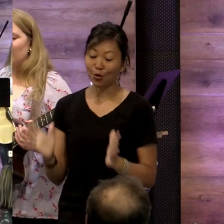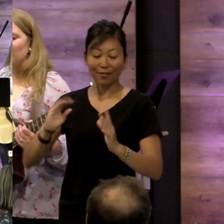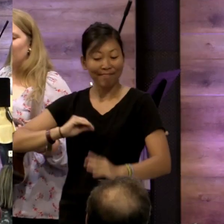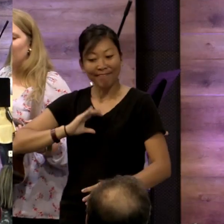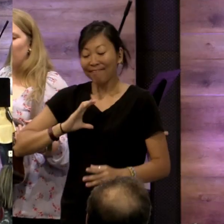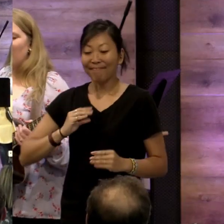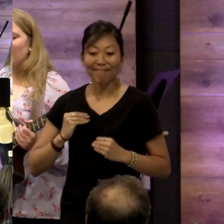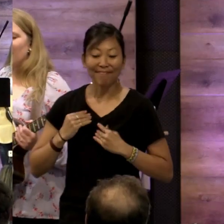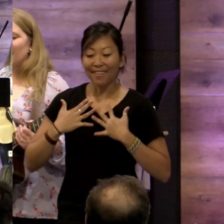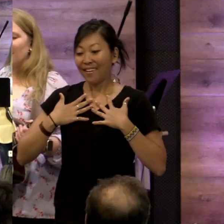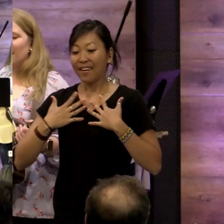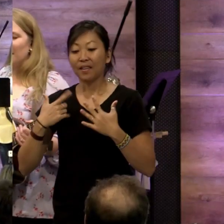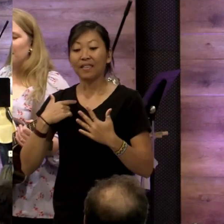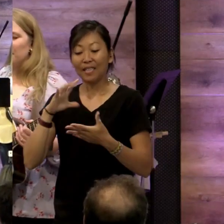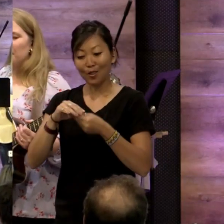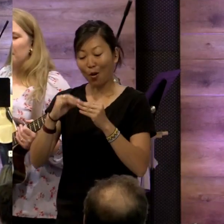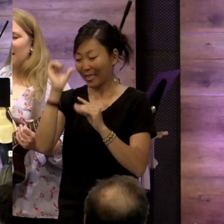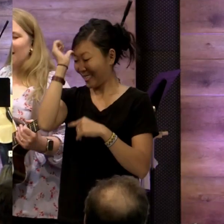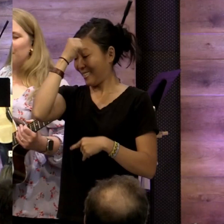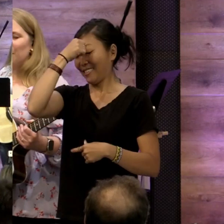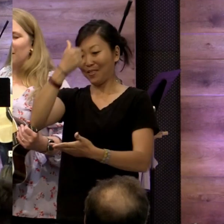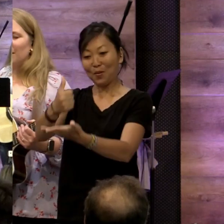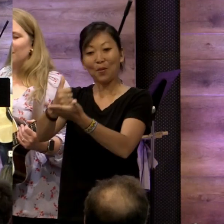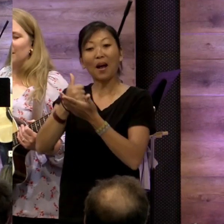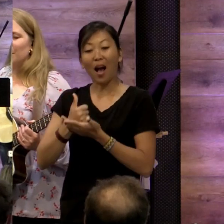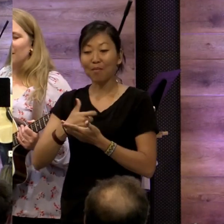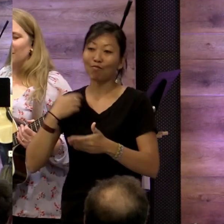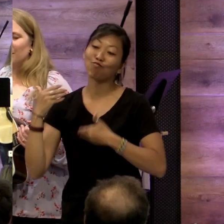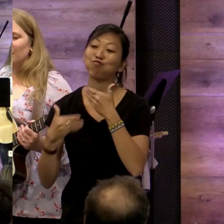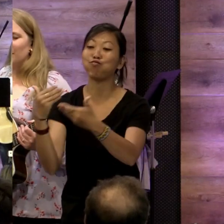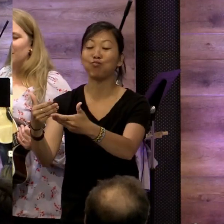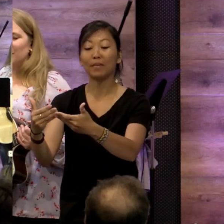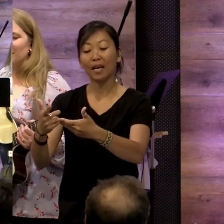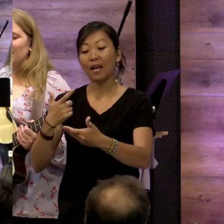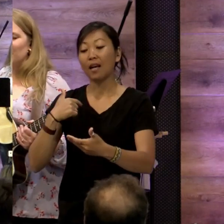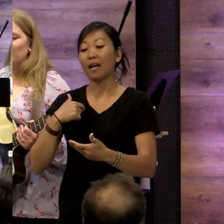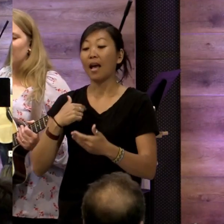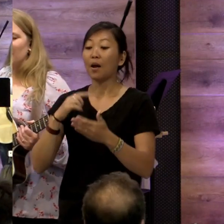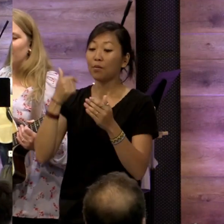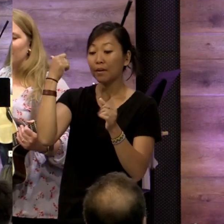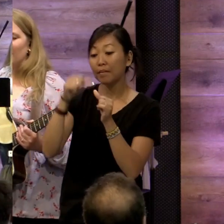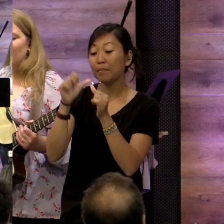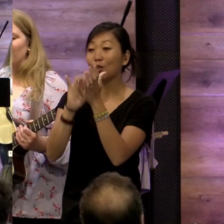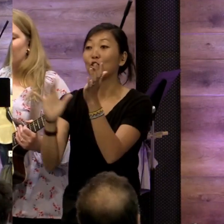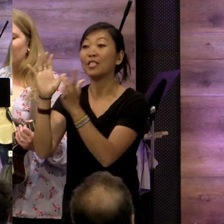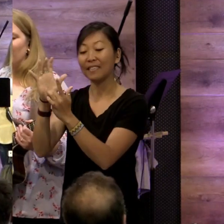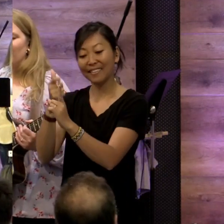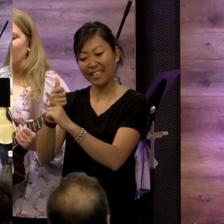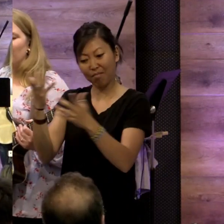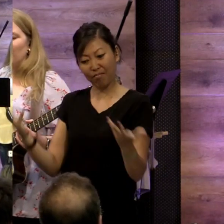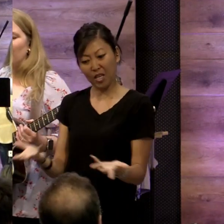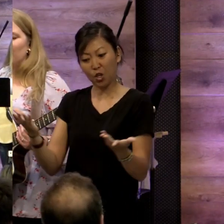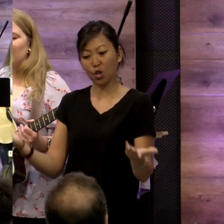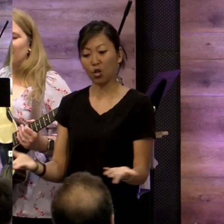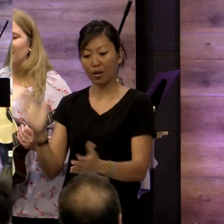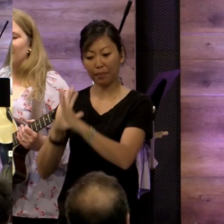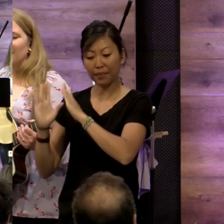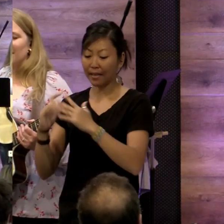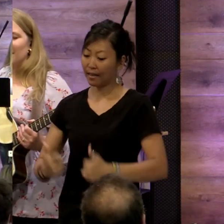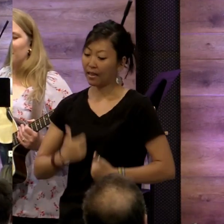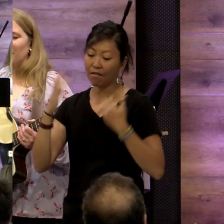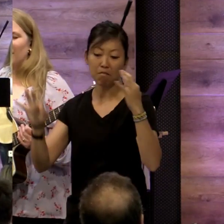that out in a way. And God, may we ultimately be encouraged by Jesus, who when he was on earth,